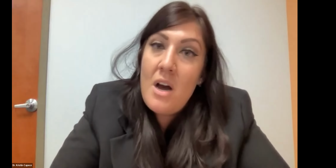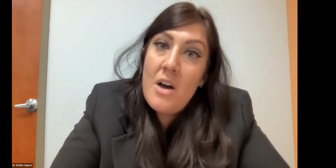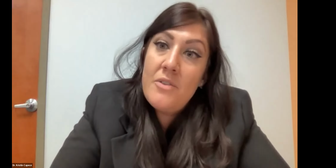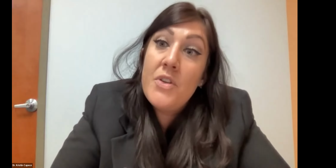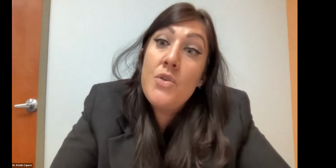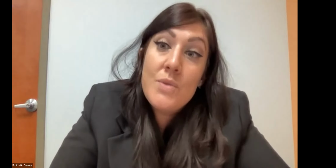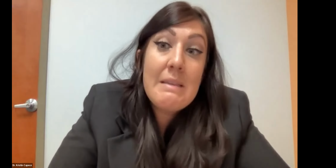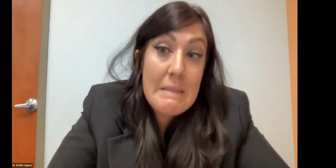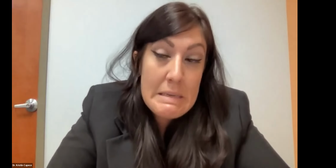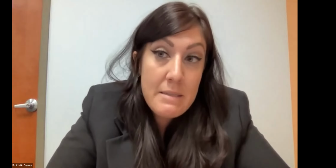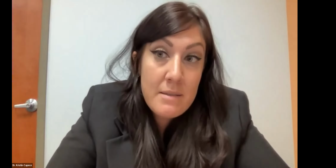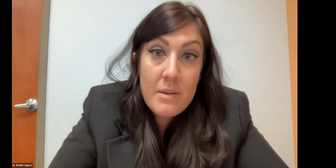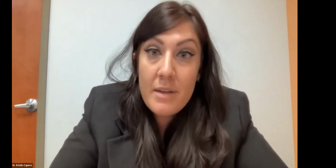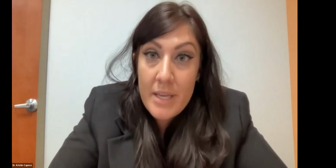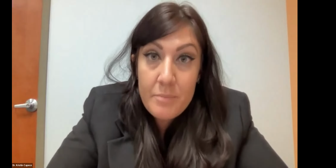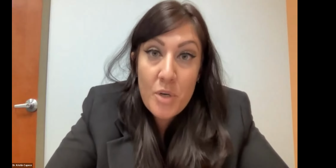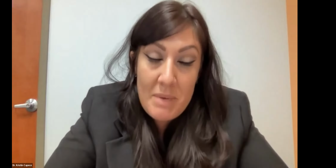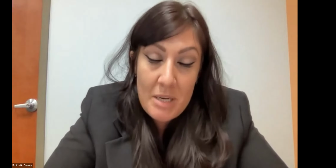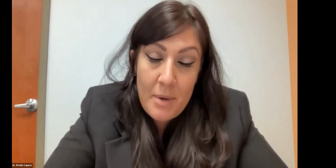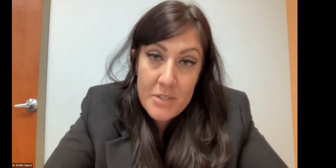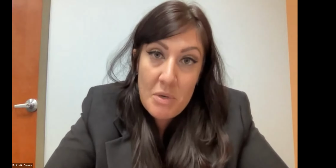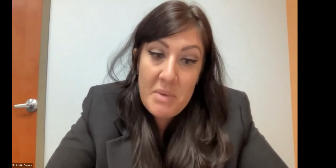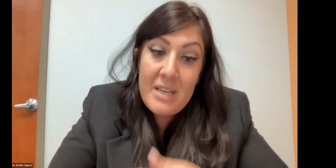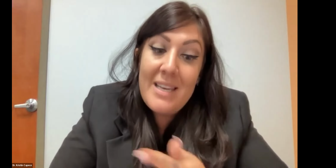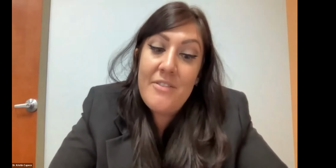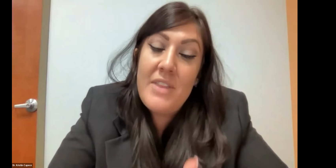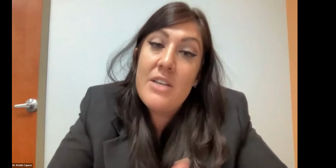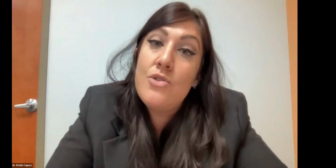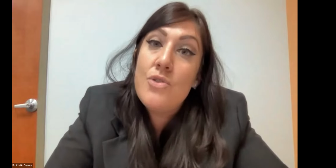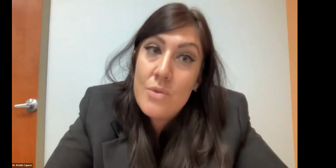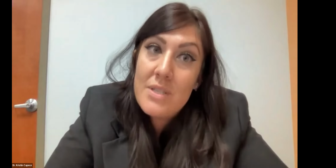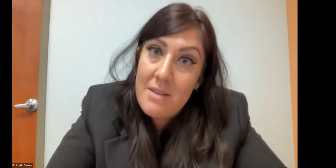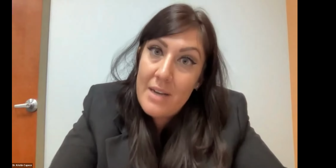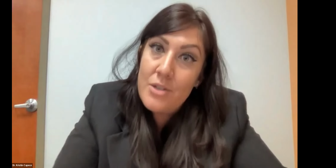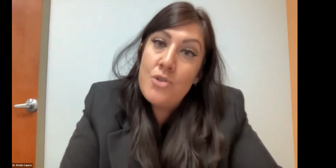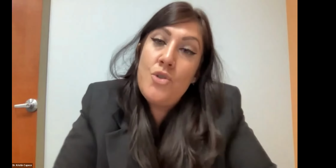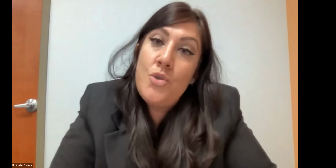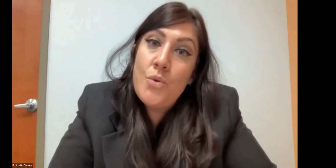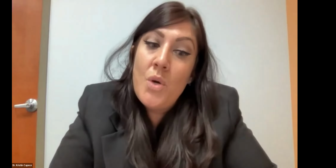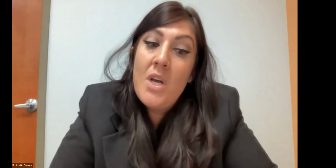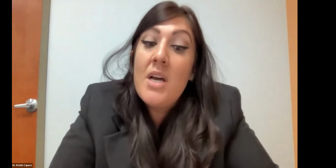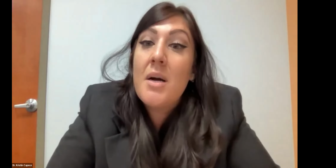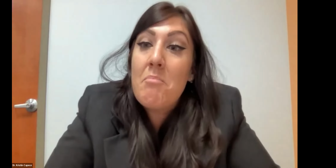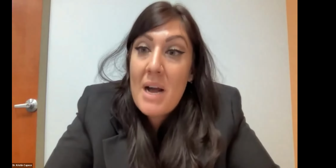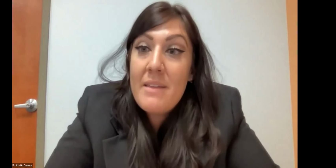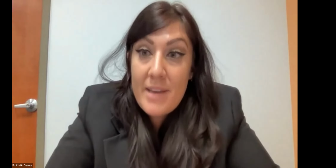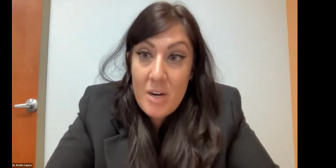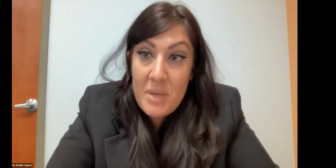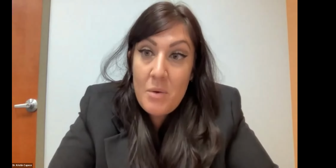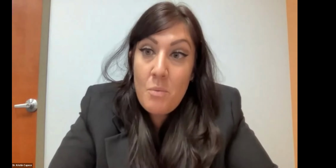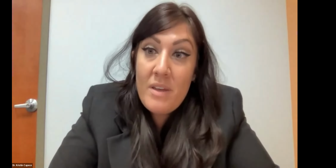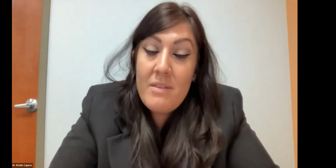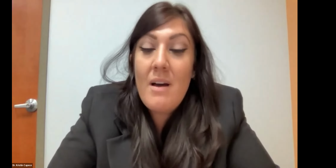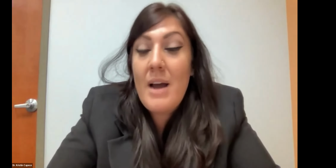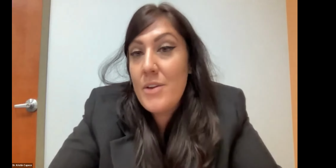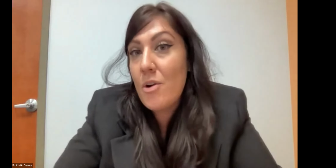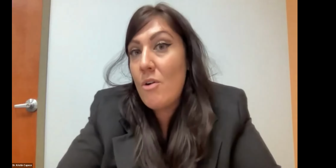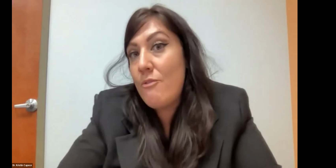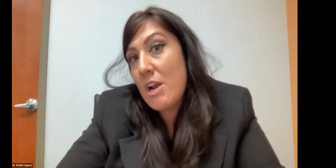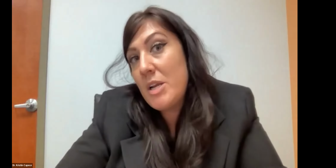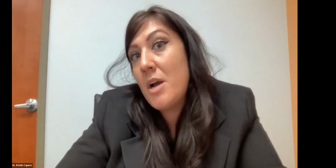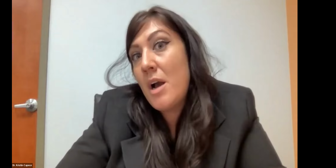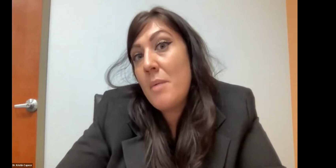option of using these in premenopausal women if they do decide to combine therapy with